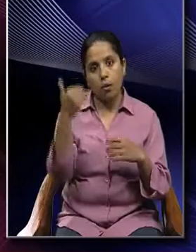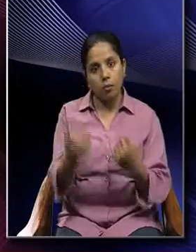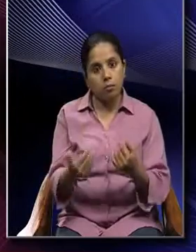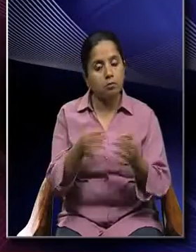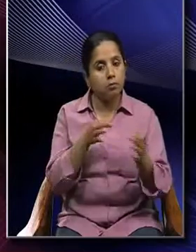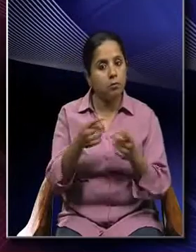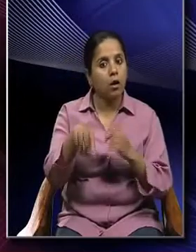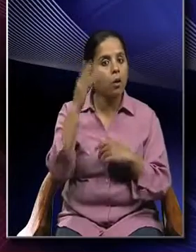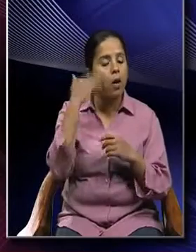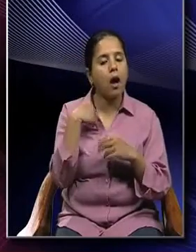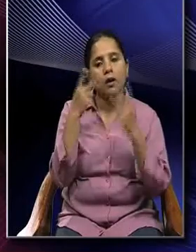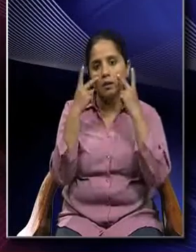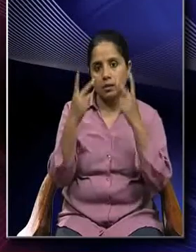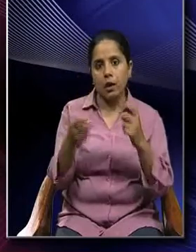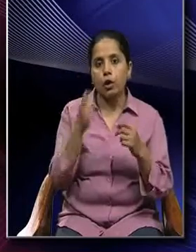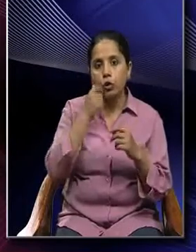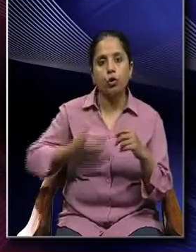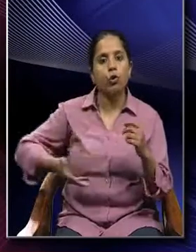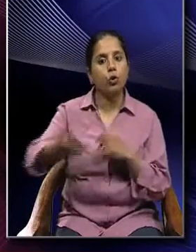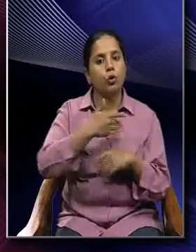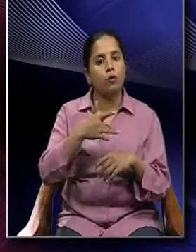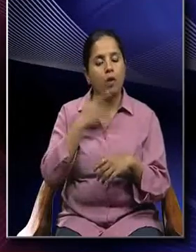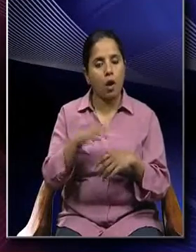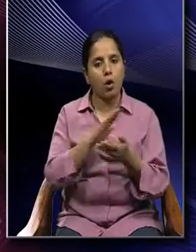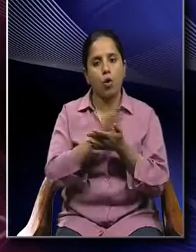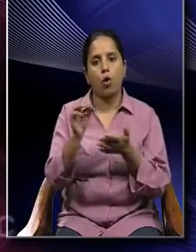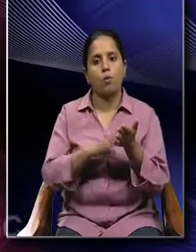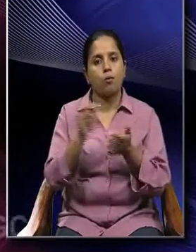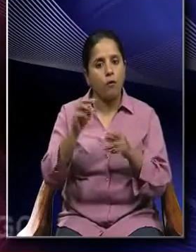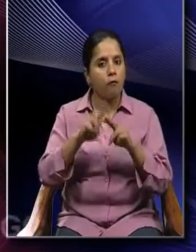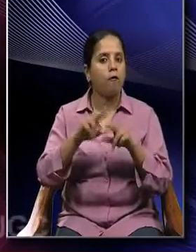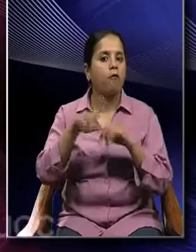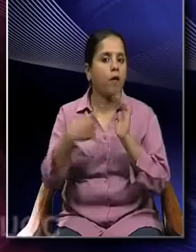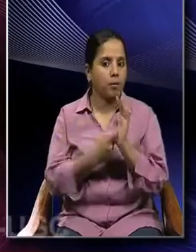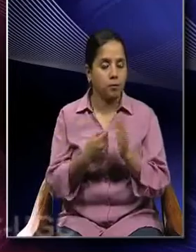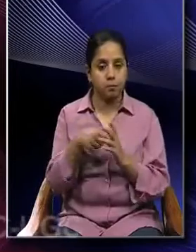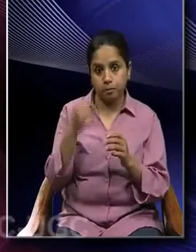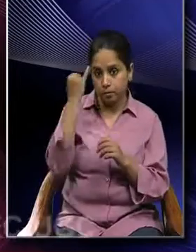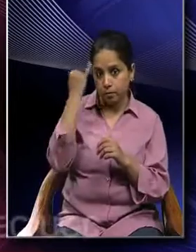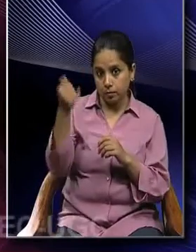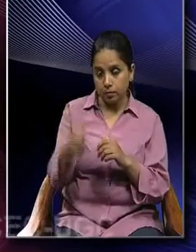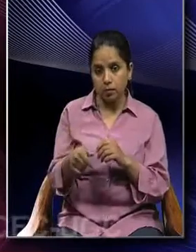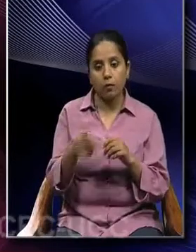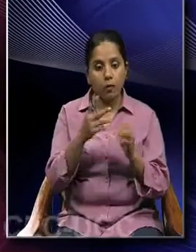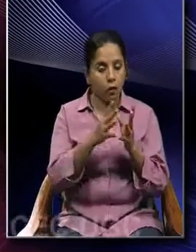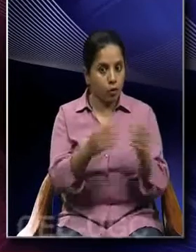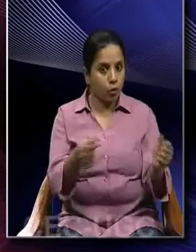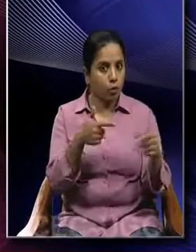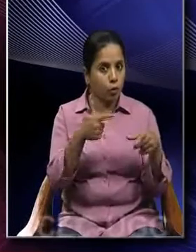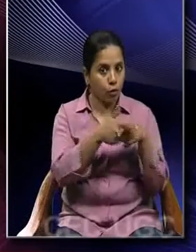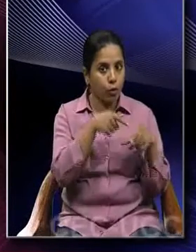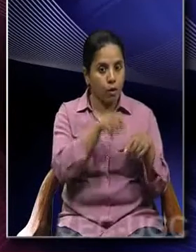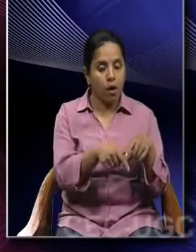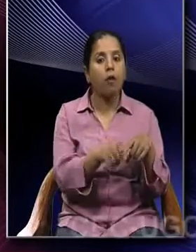we consider a human being to be Homo faber. Hence the ideas of resolution of conflict gains